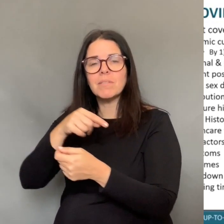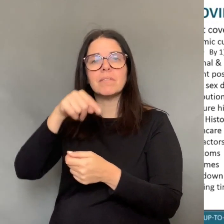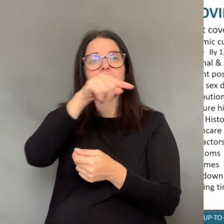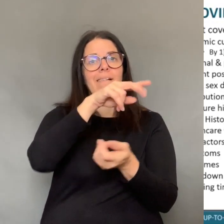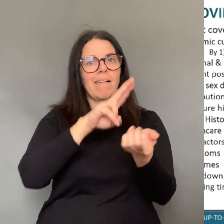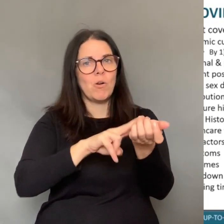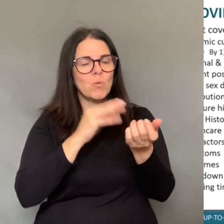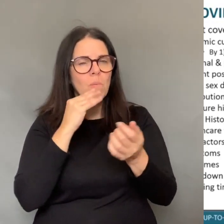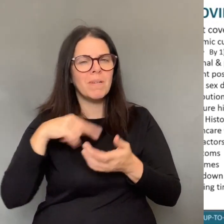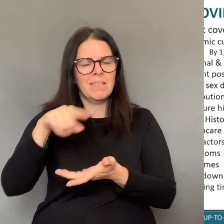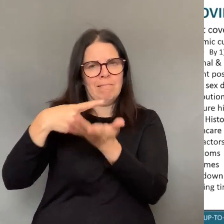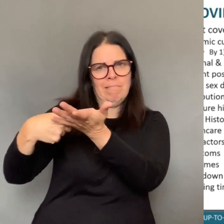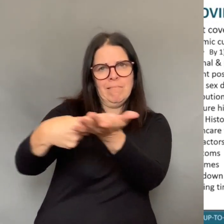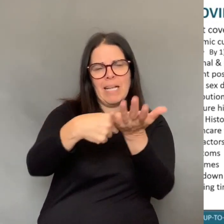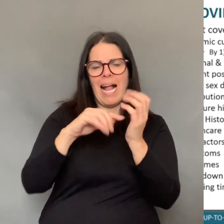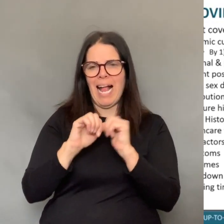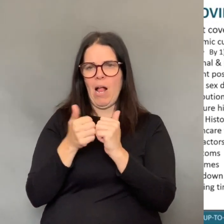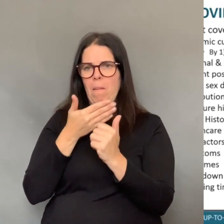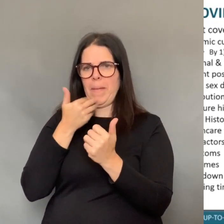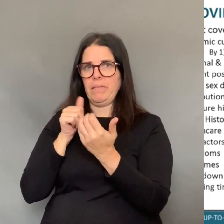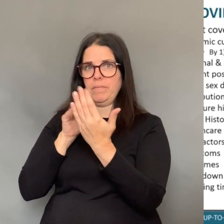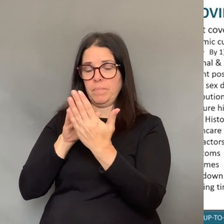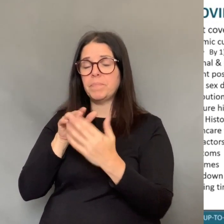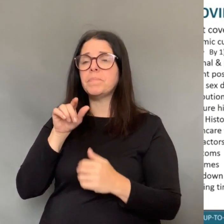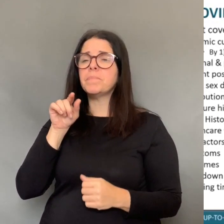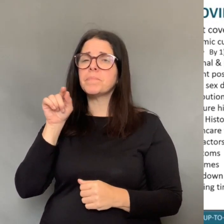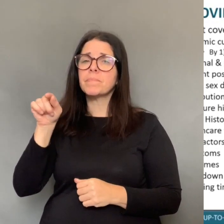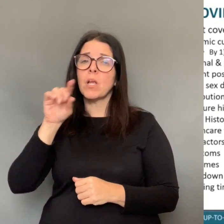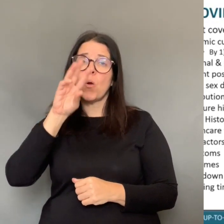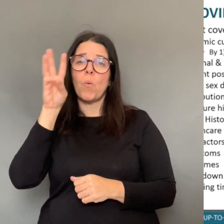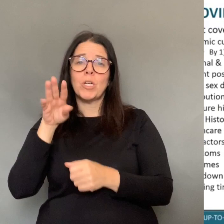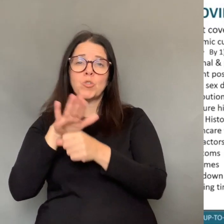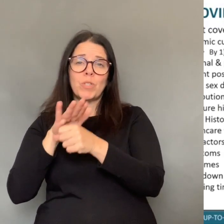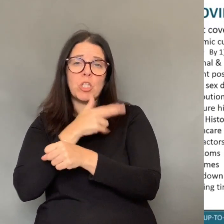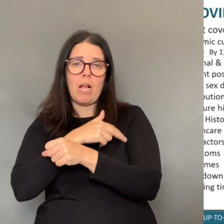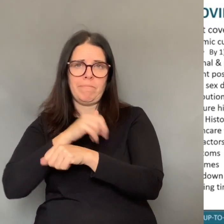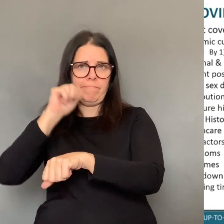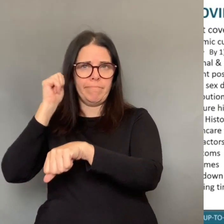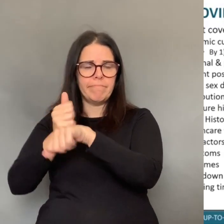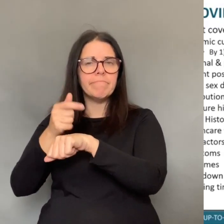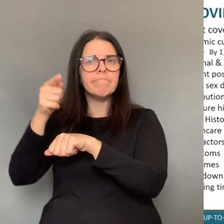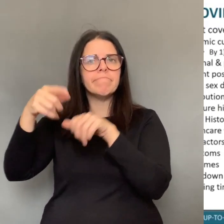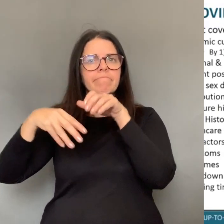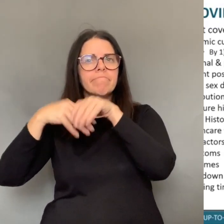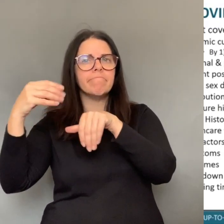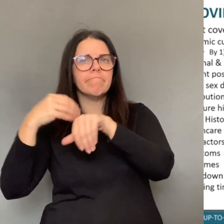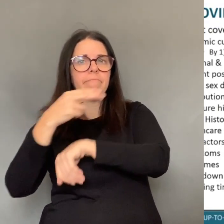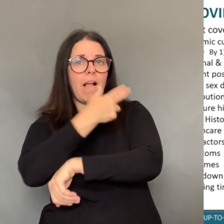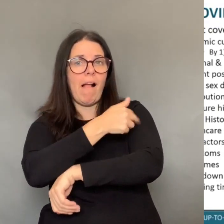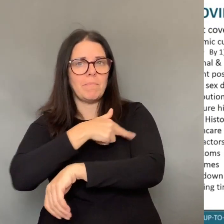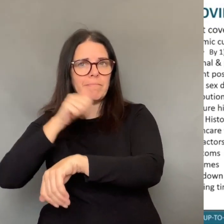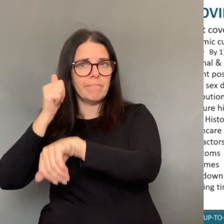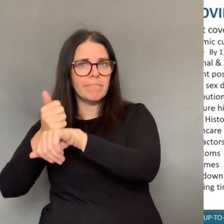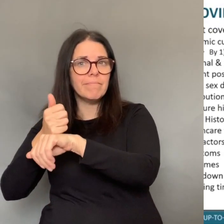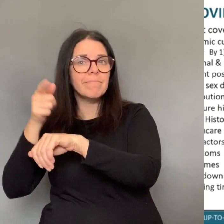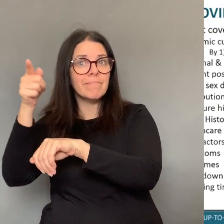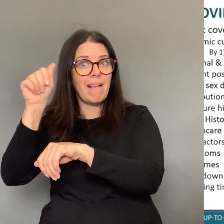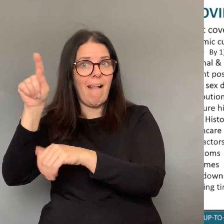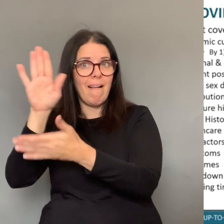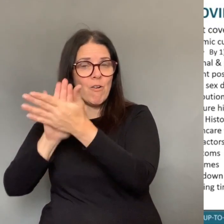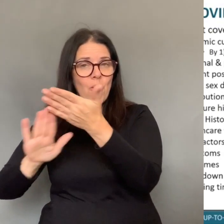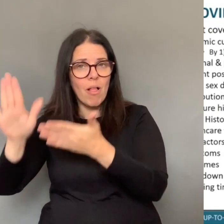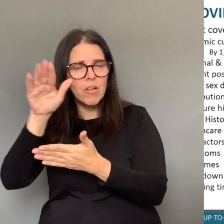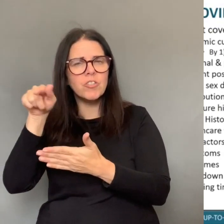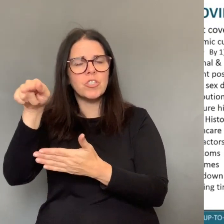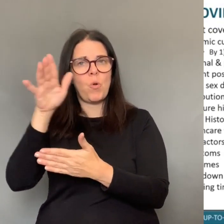hear more details as soon as all the details are finalized at all ends. If you have a loved one in these facilities and are being considered